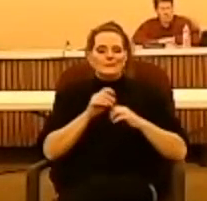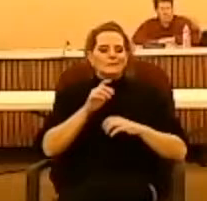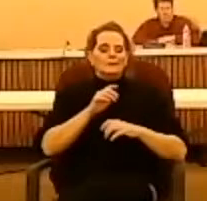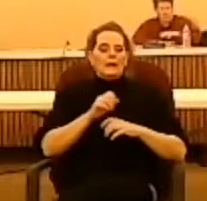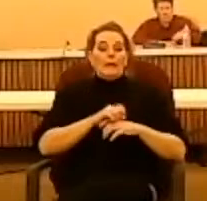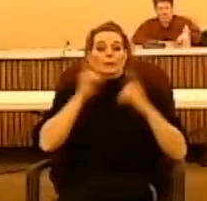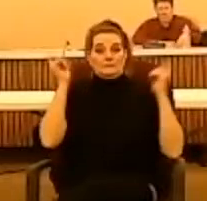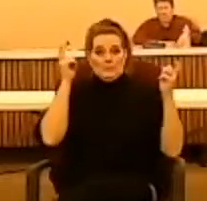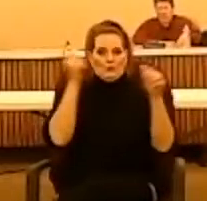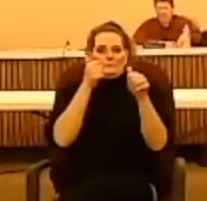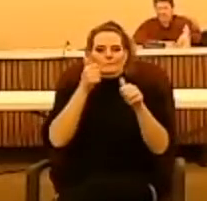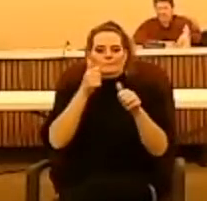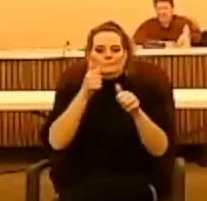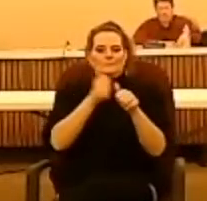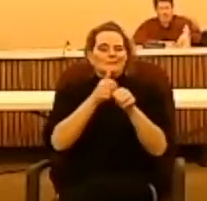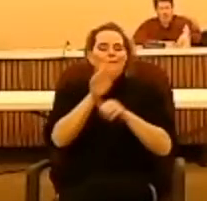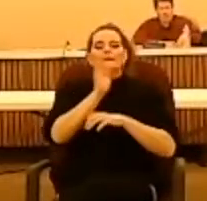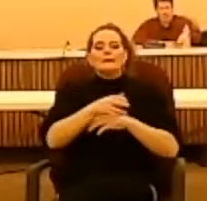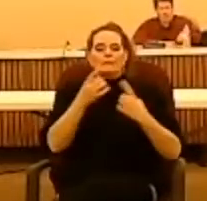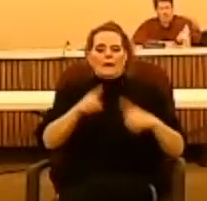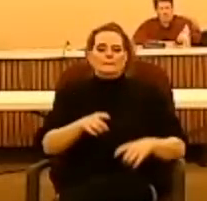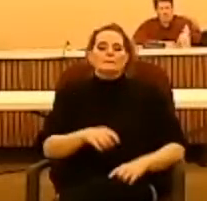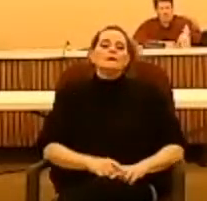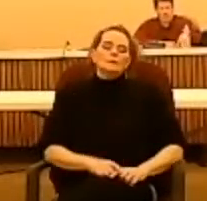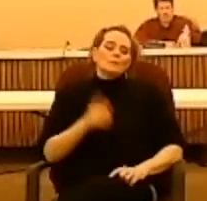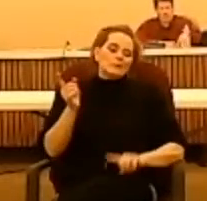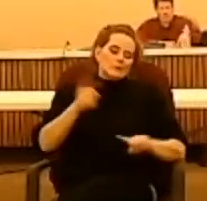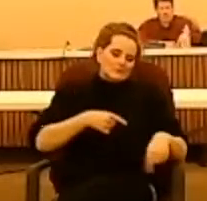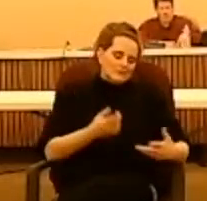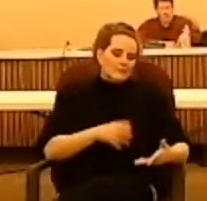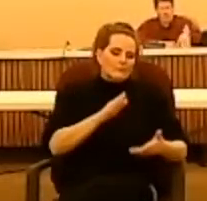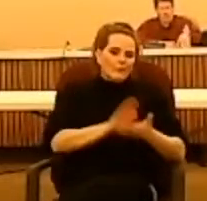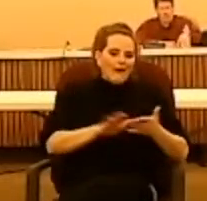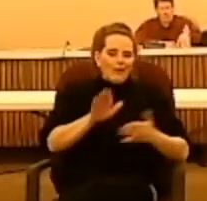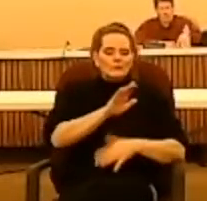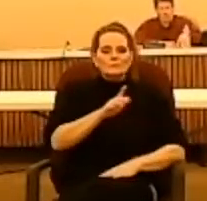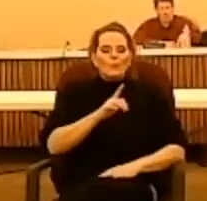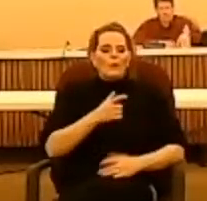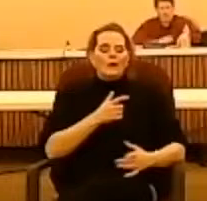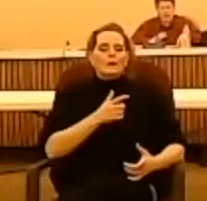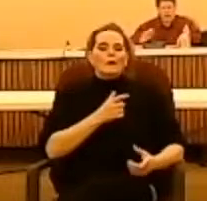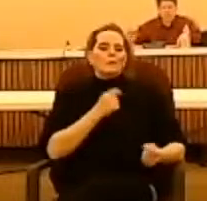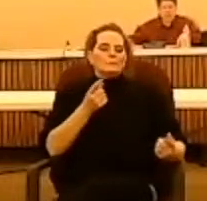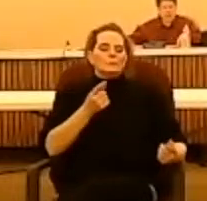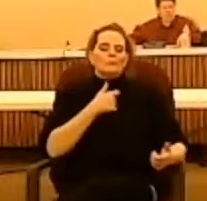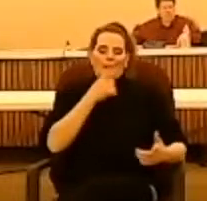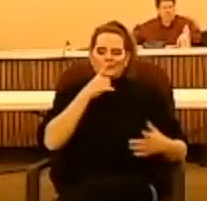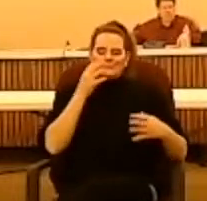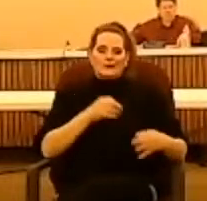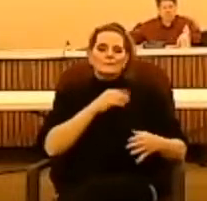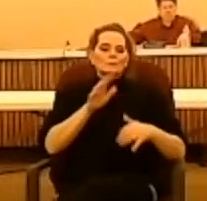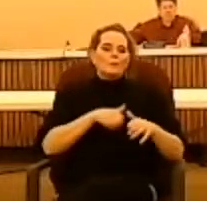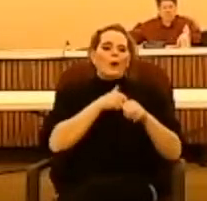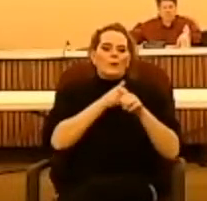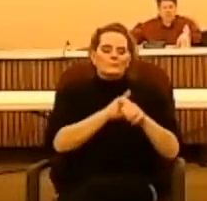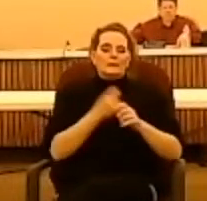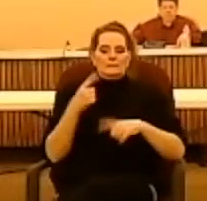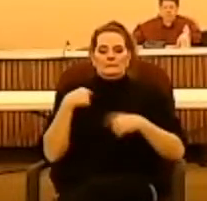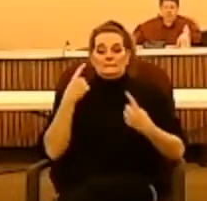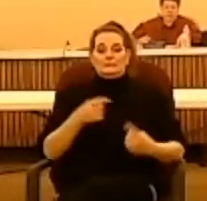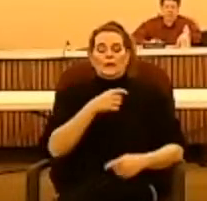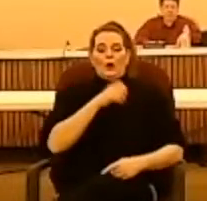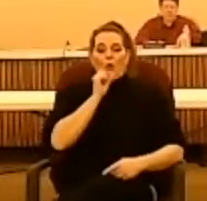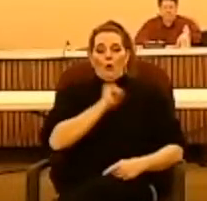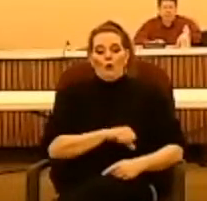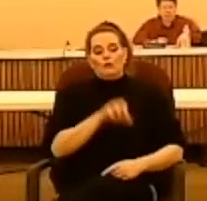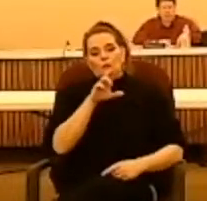ceremony. He was back in town for college, so we just did it. And I decided to update since the old